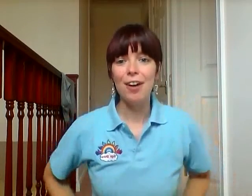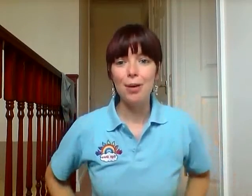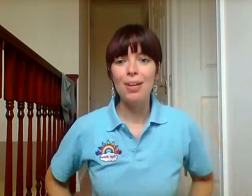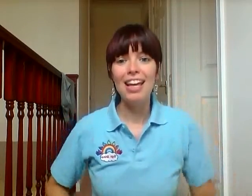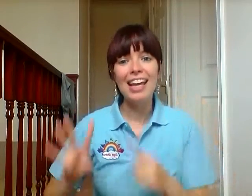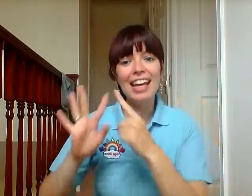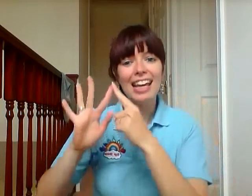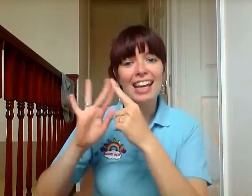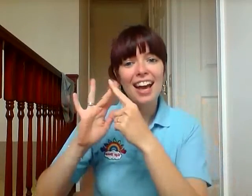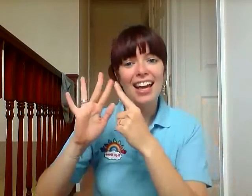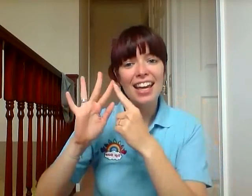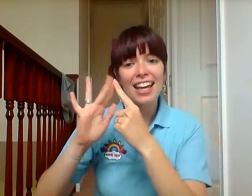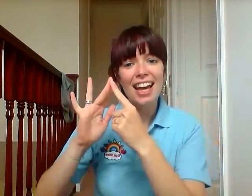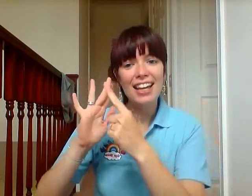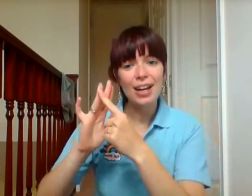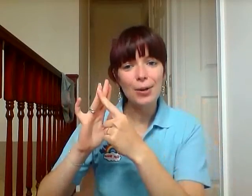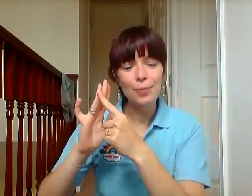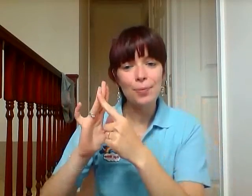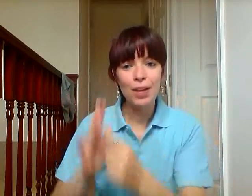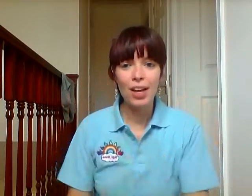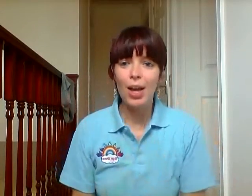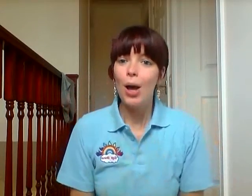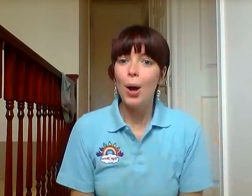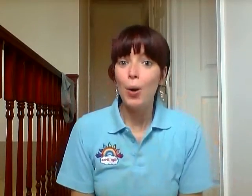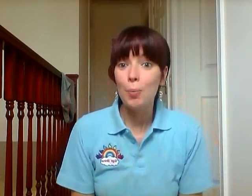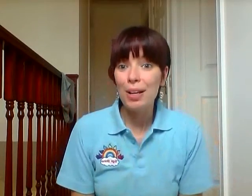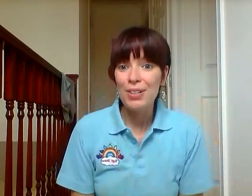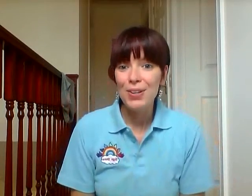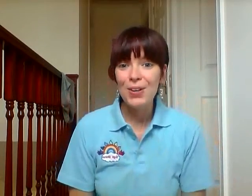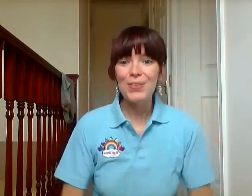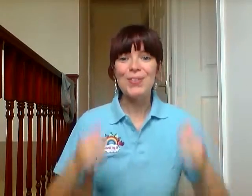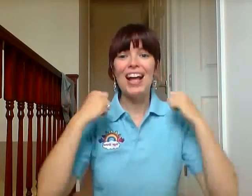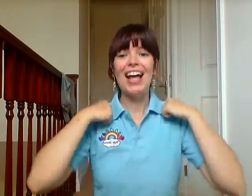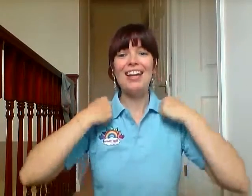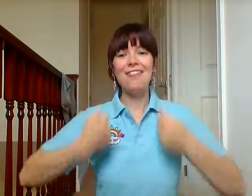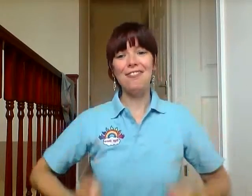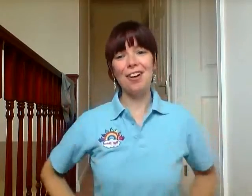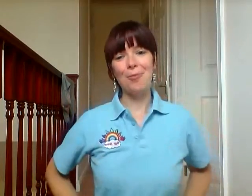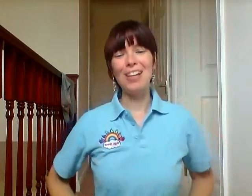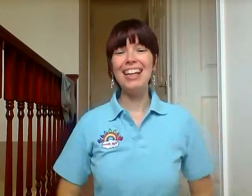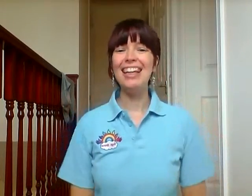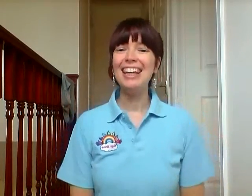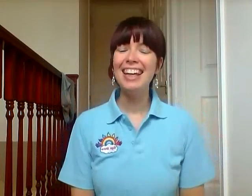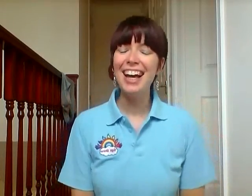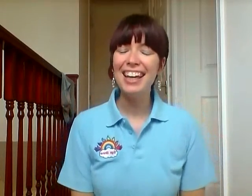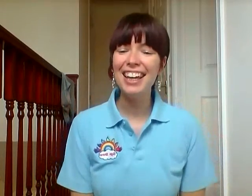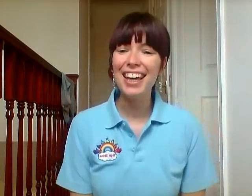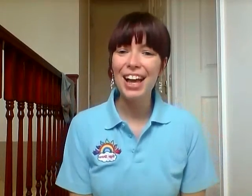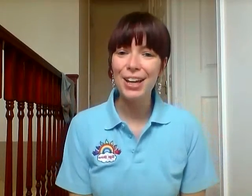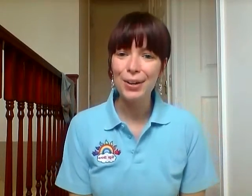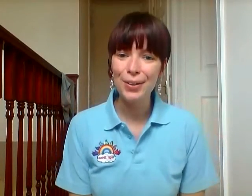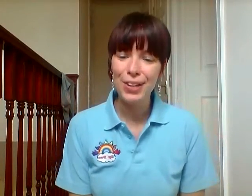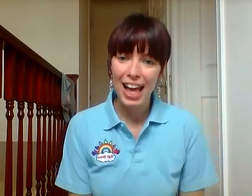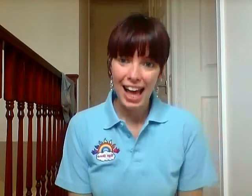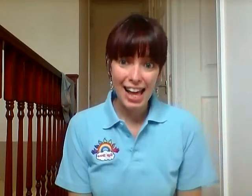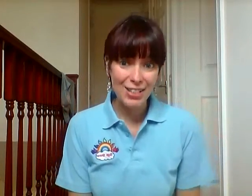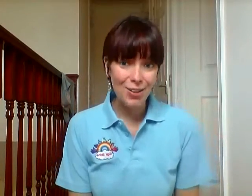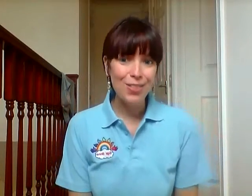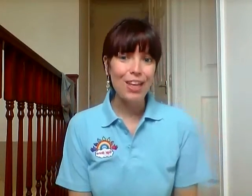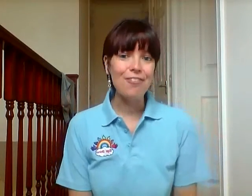farm, E-I-E-I-O. Old Macdonald had a farm, E-I-E-I-O, and on that